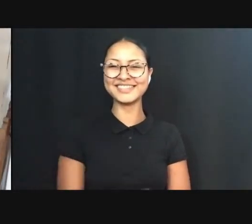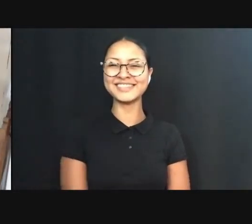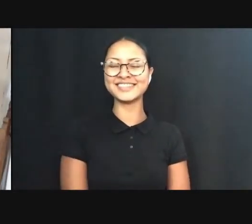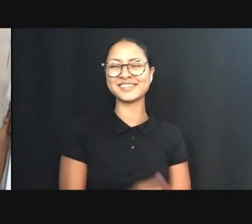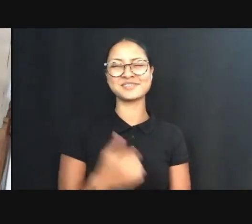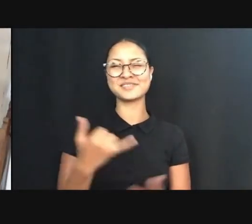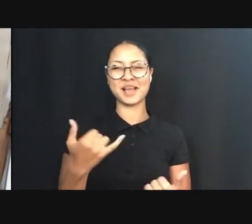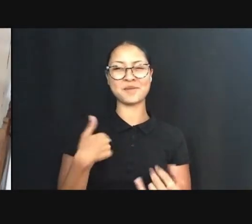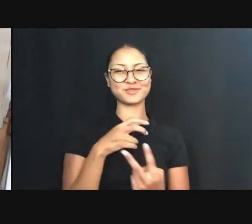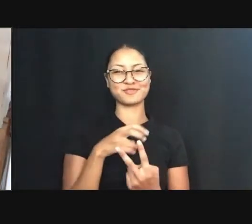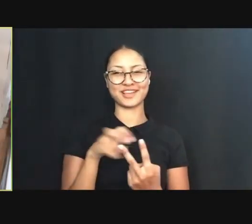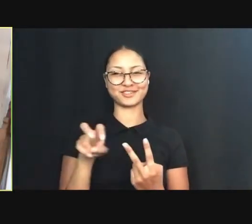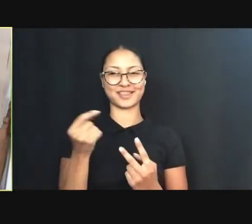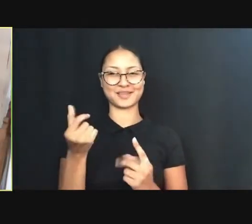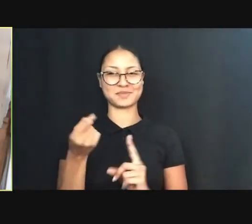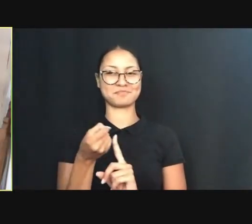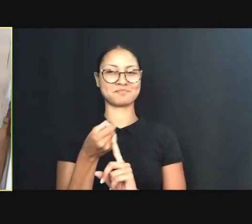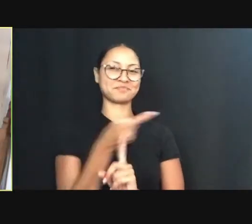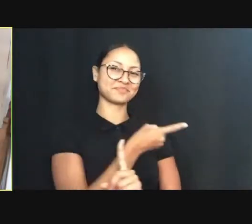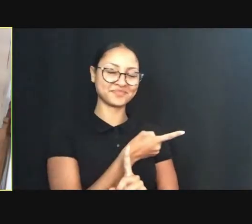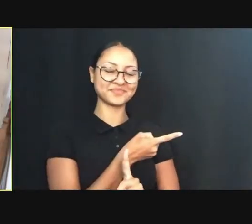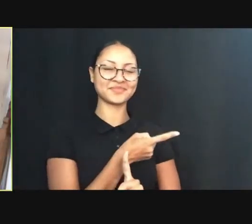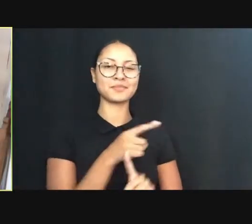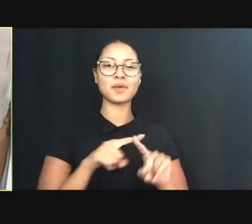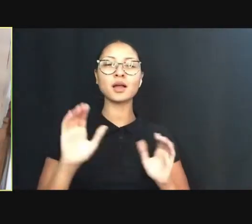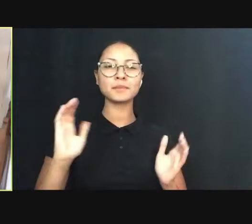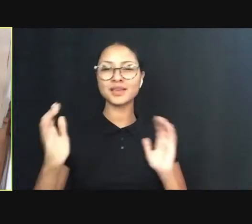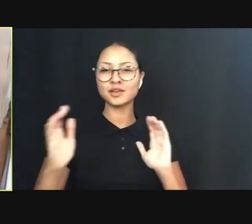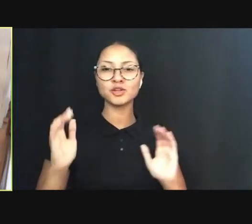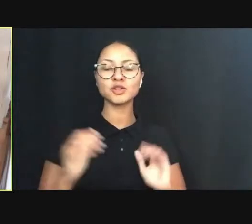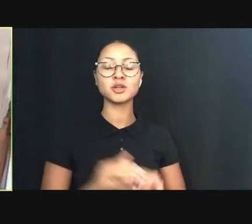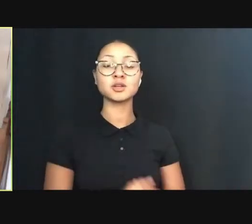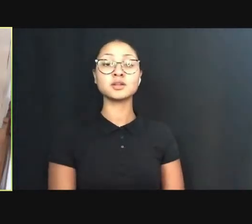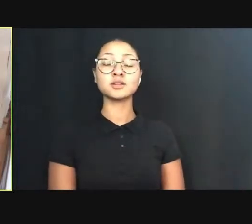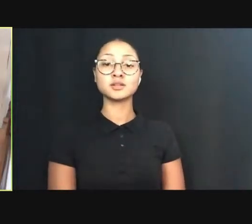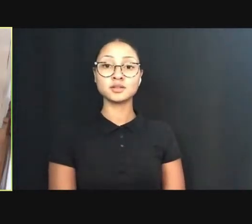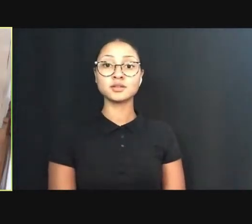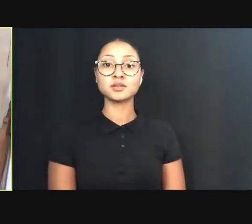comparison. Are you an auntie to makers?